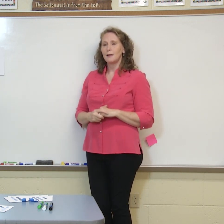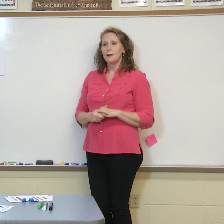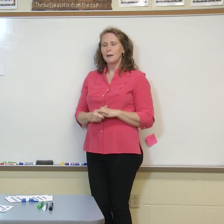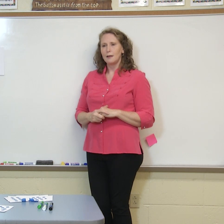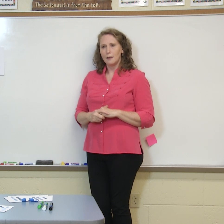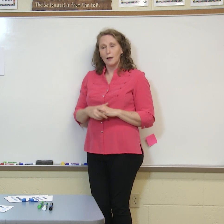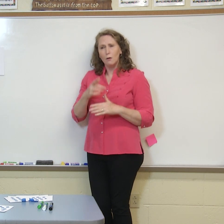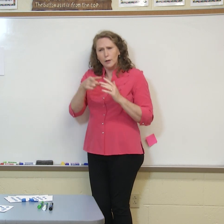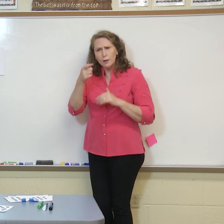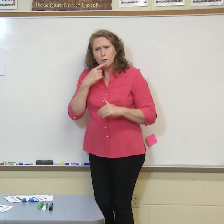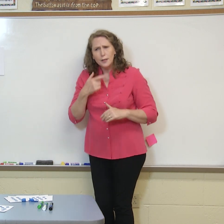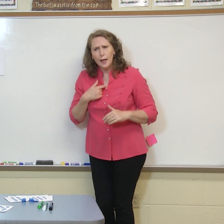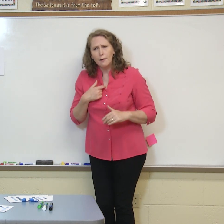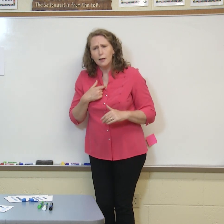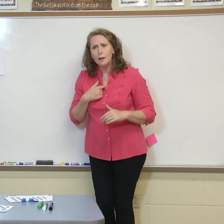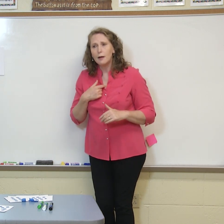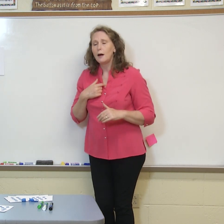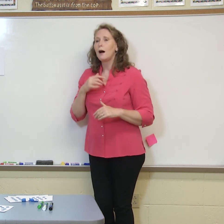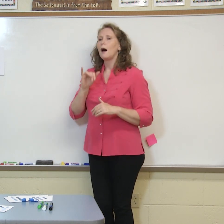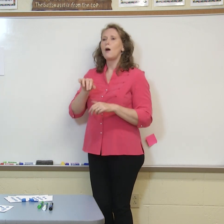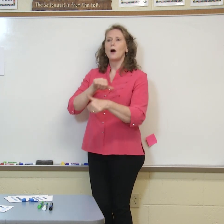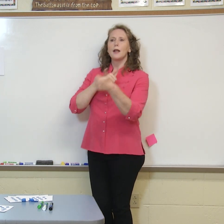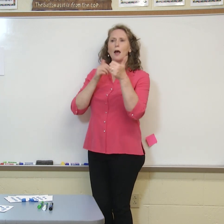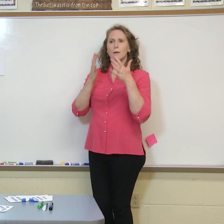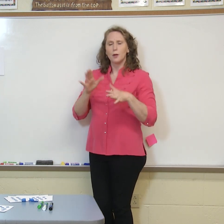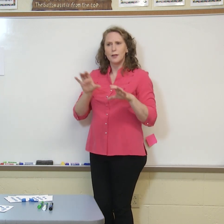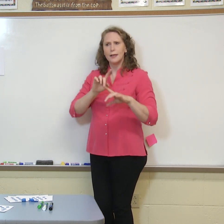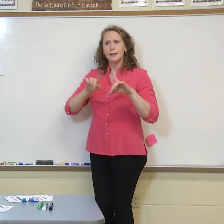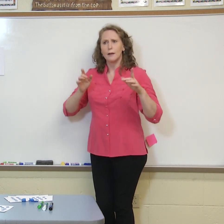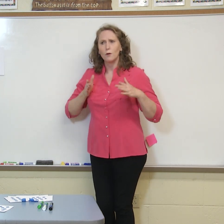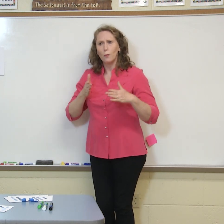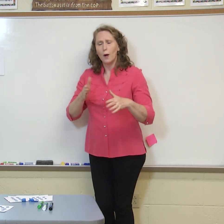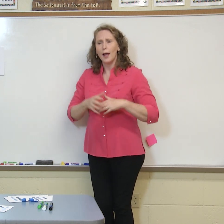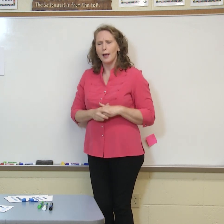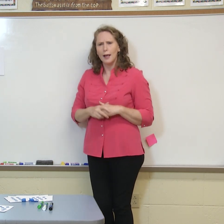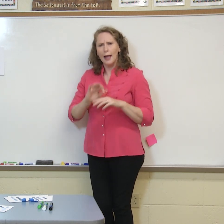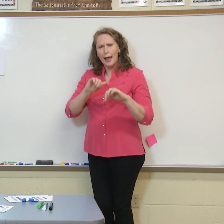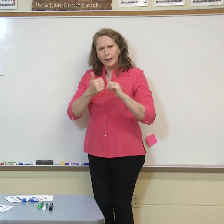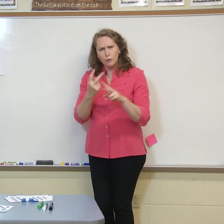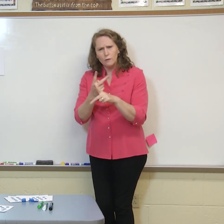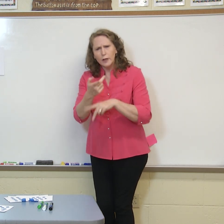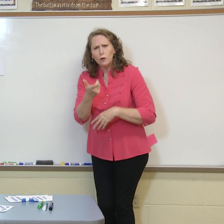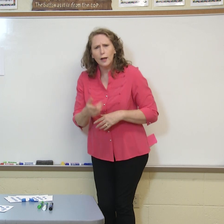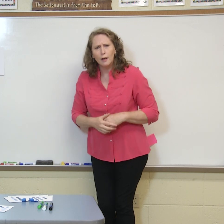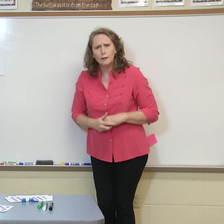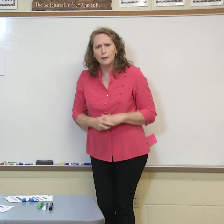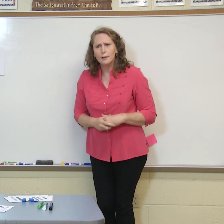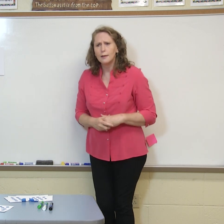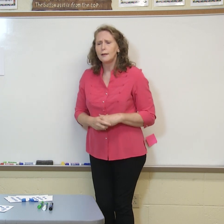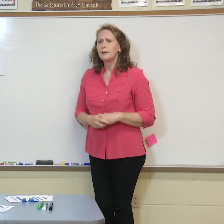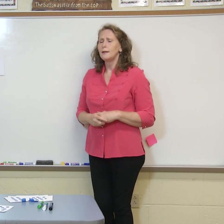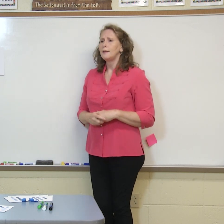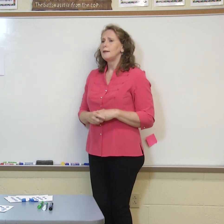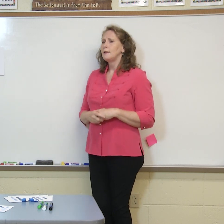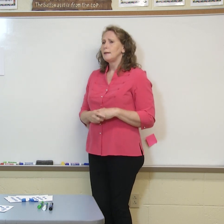What's that, you say? Someone else did it different? How did you do it?